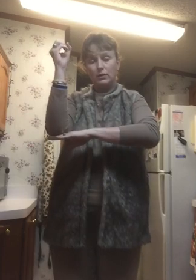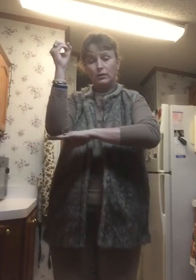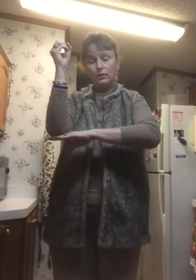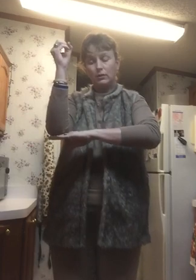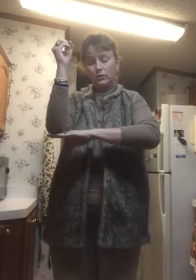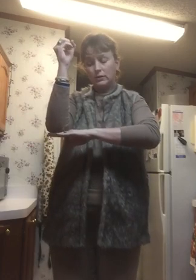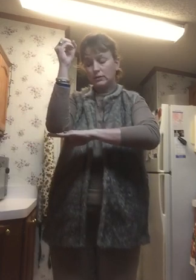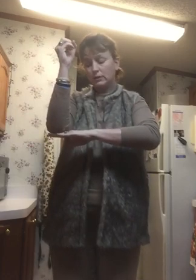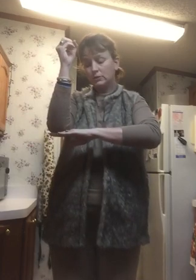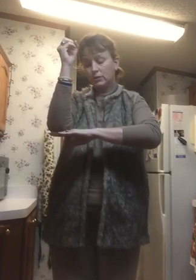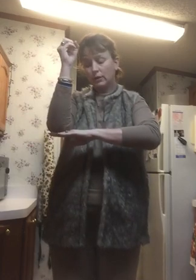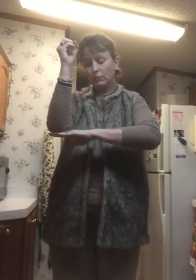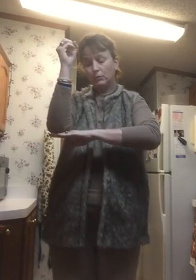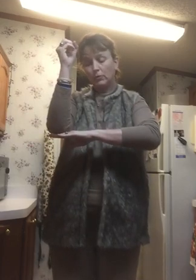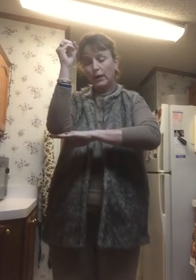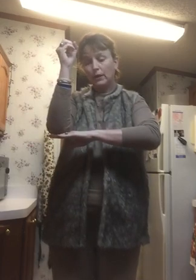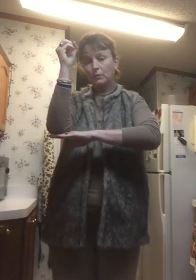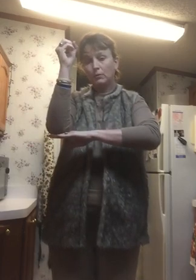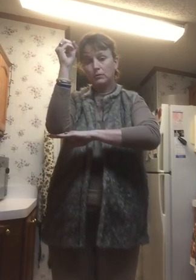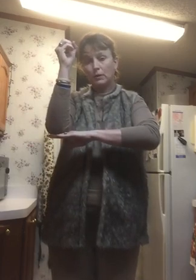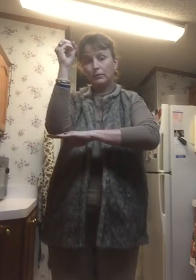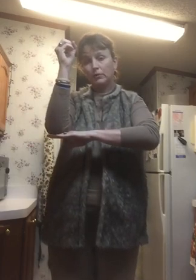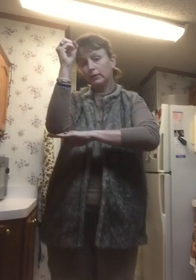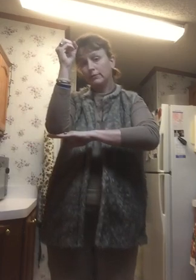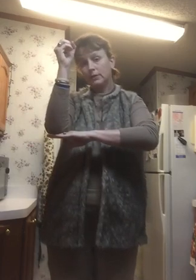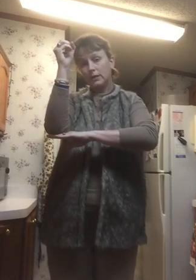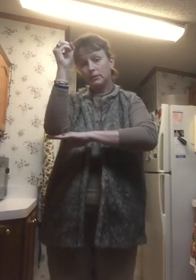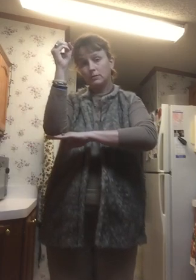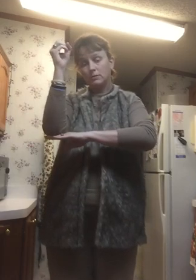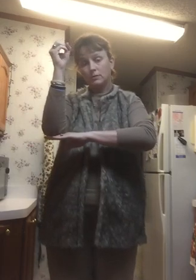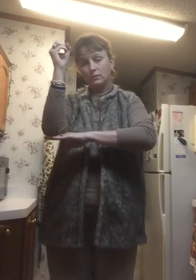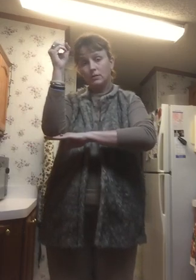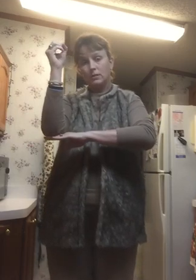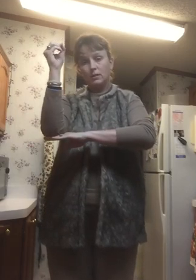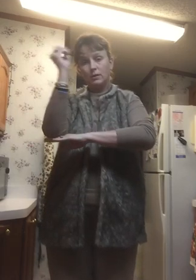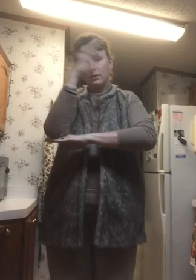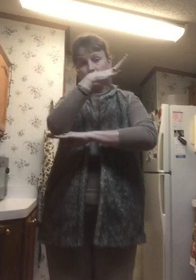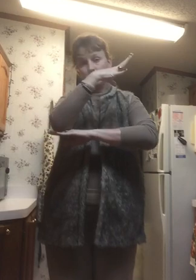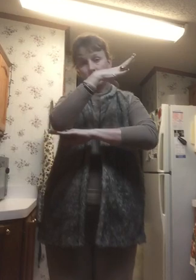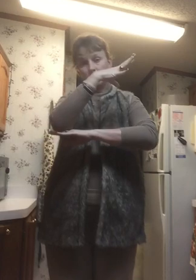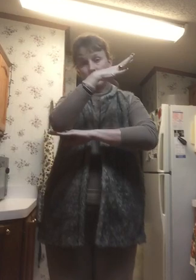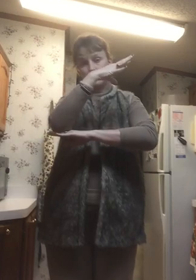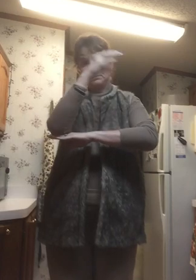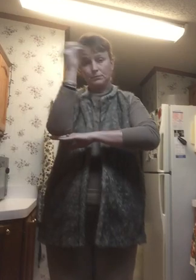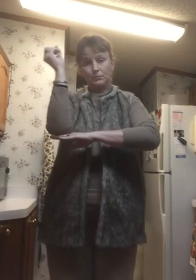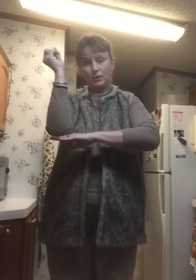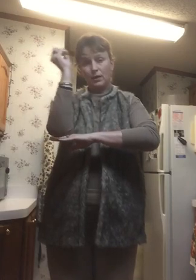Then you're going to set your right elbow on top of your left hand and do like that. Okay?